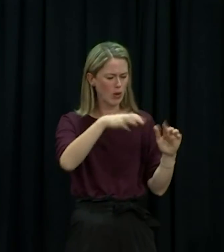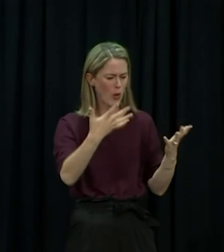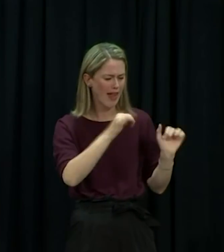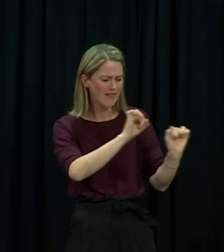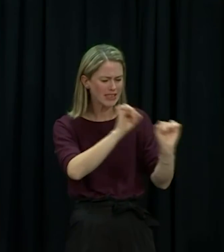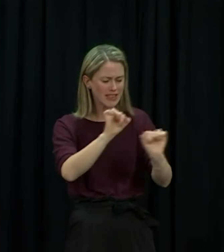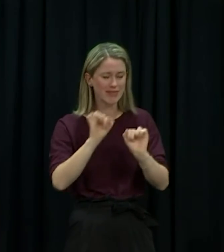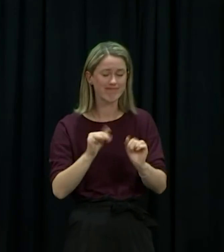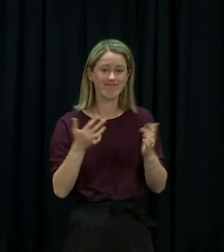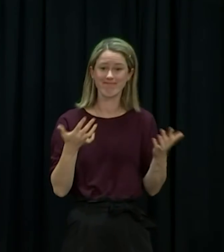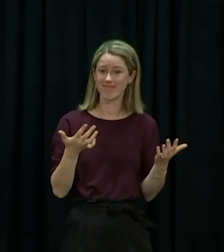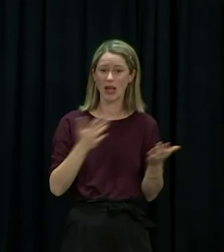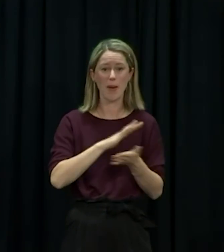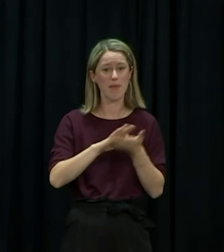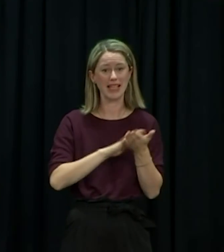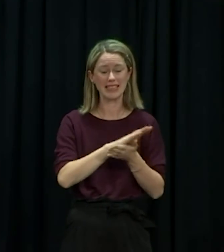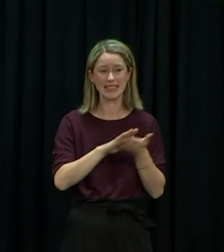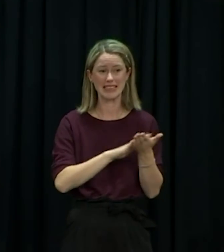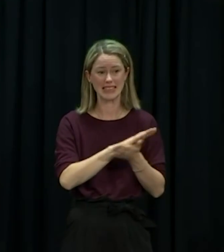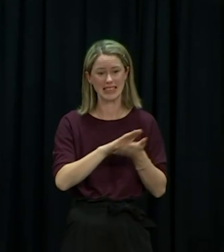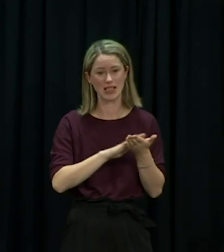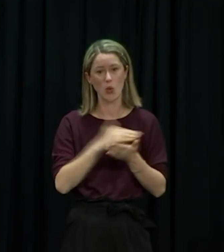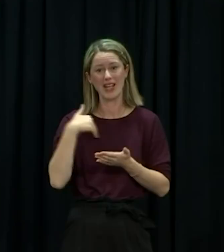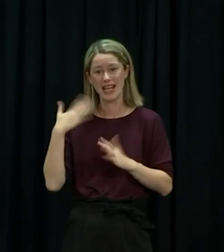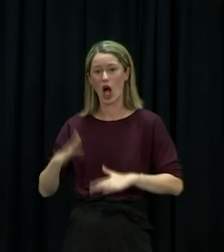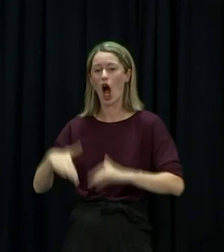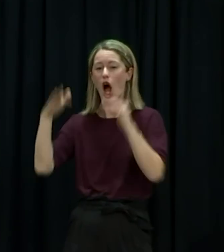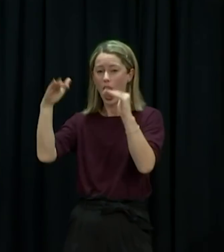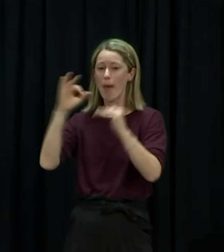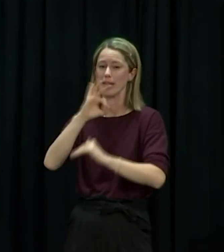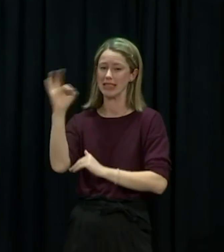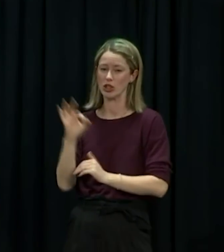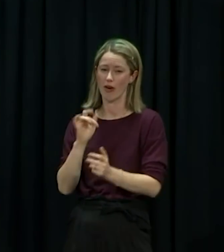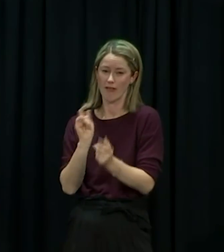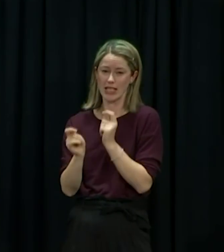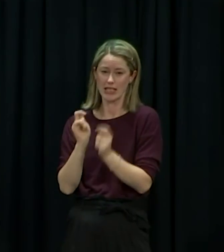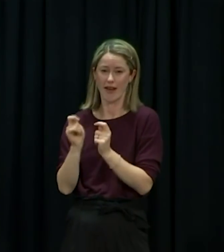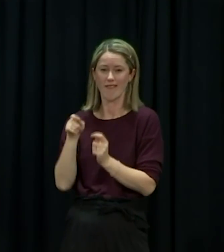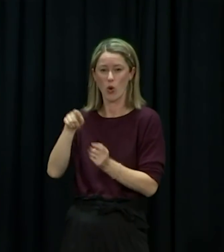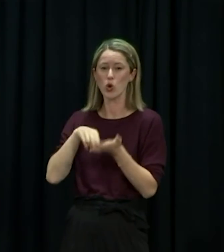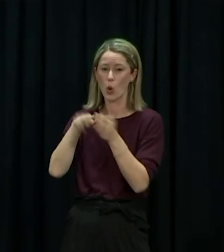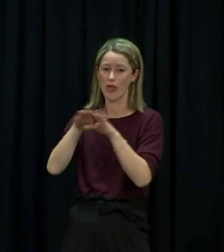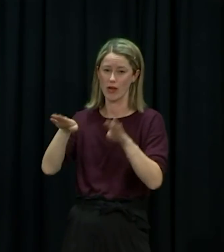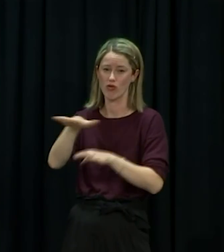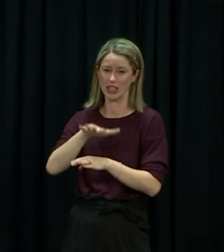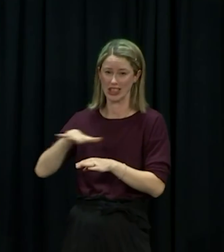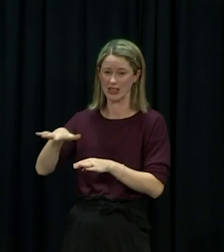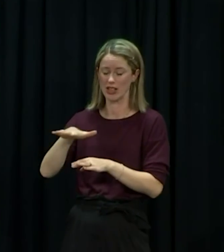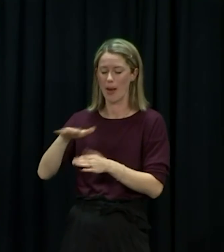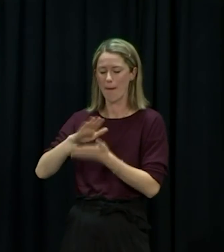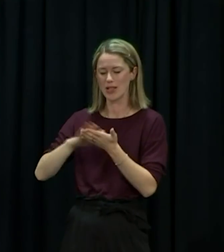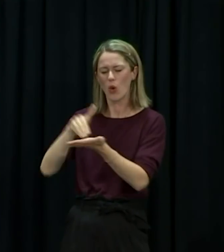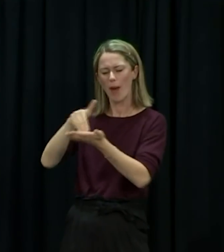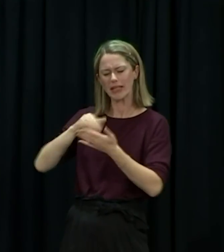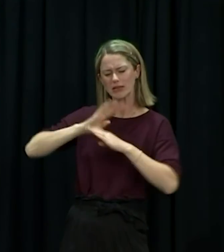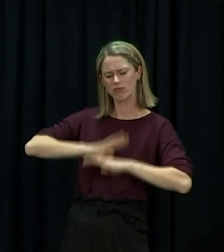person travelled to, we are relying on high rates of testing across the entire region to give us the confidence we need that there